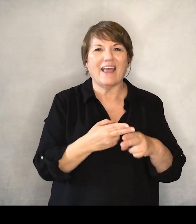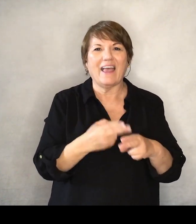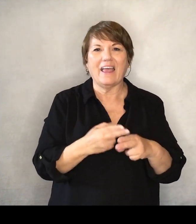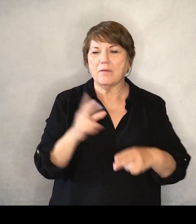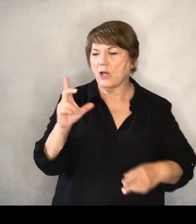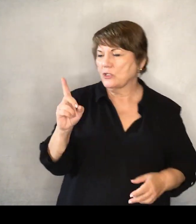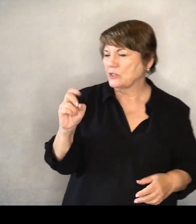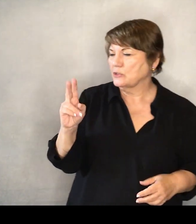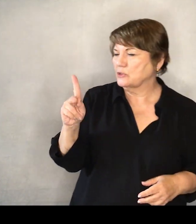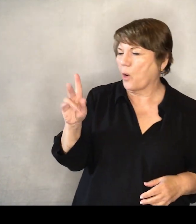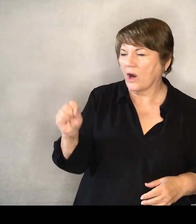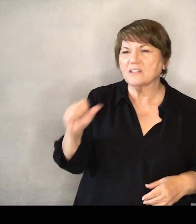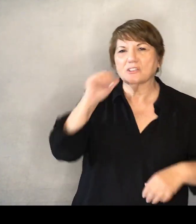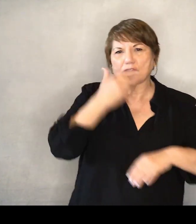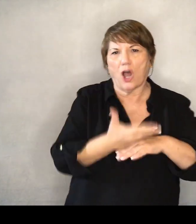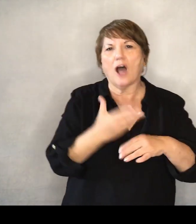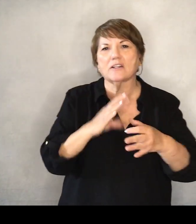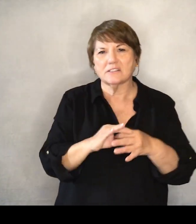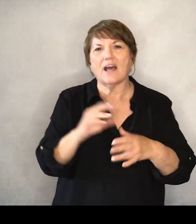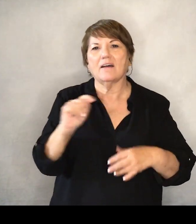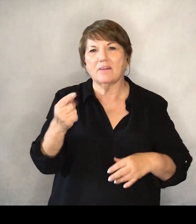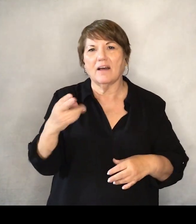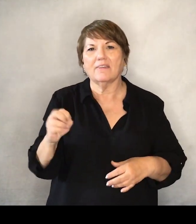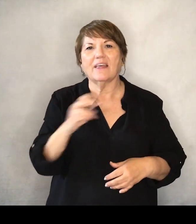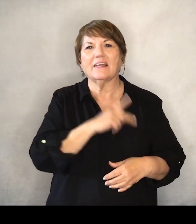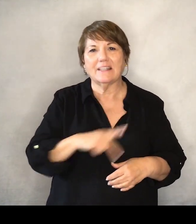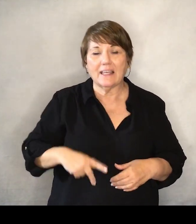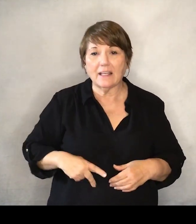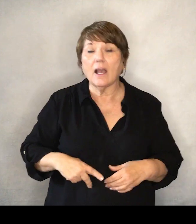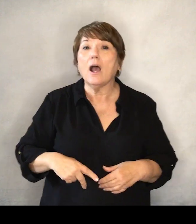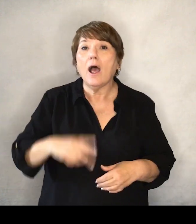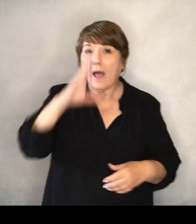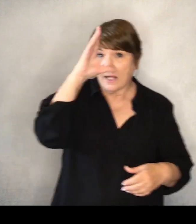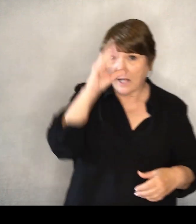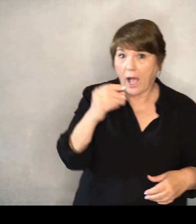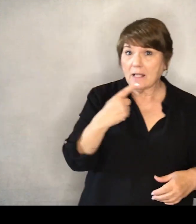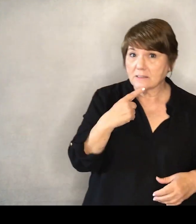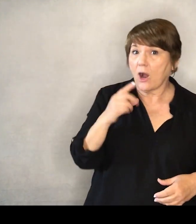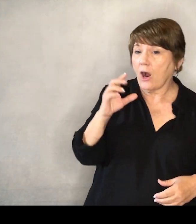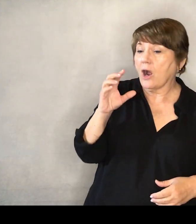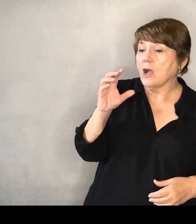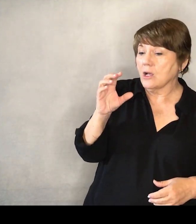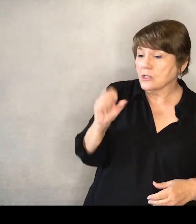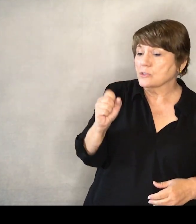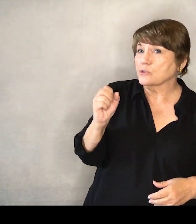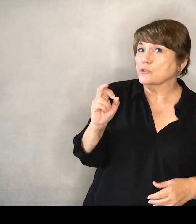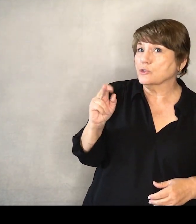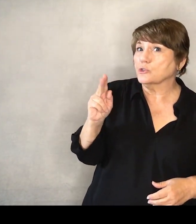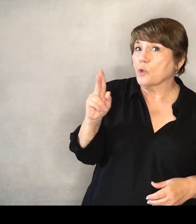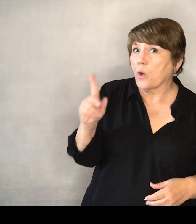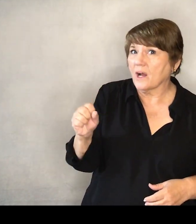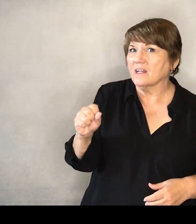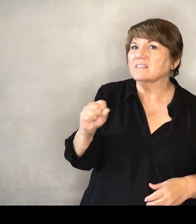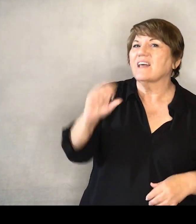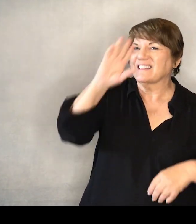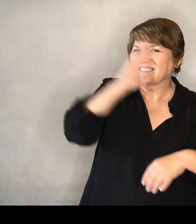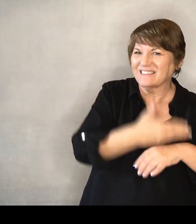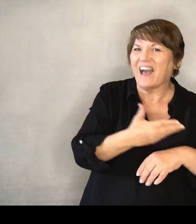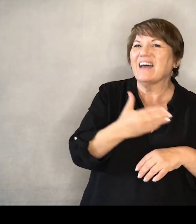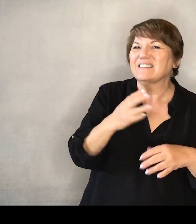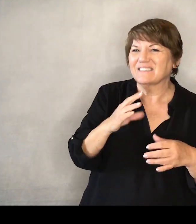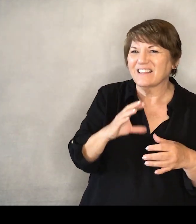Now, guys, just so you don't feel left out, you would be sorks, but that really just doesn't have the same kind of ring to it now, does